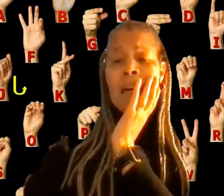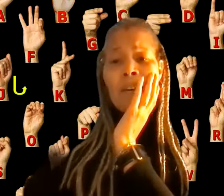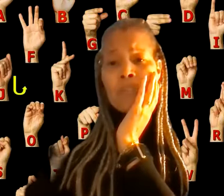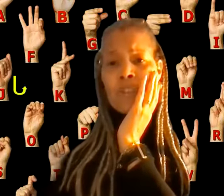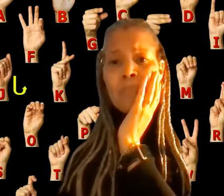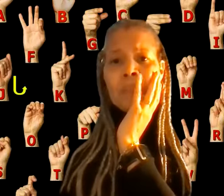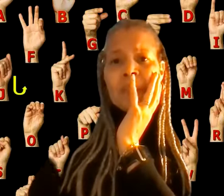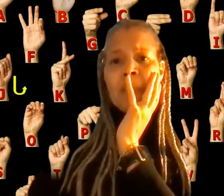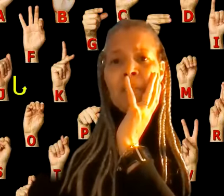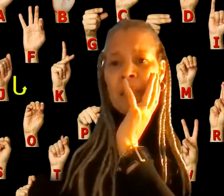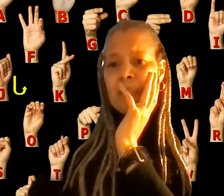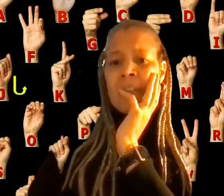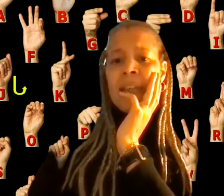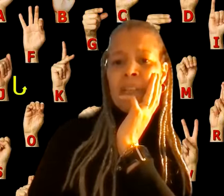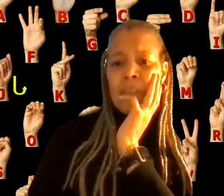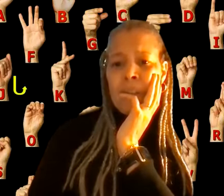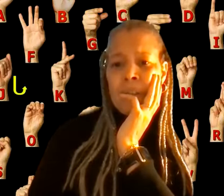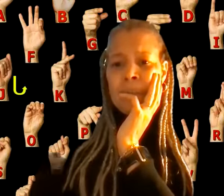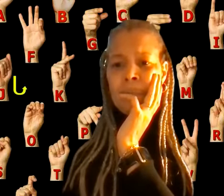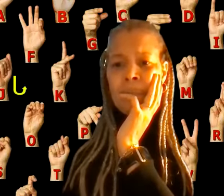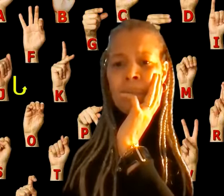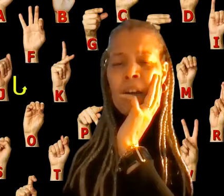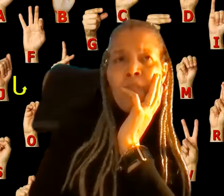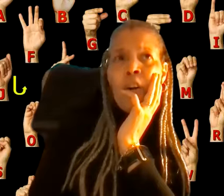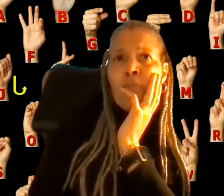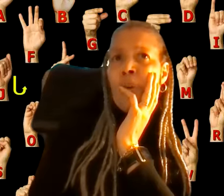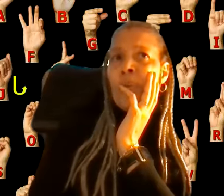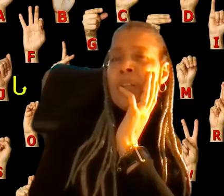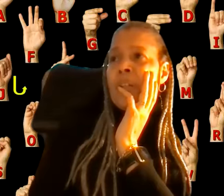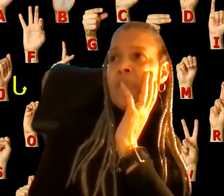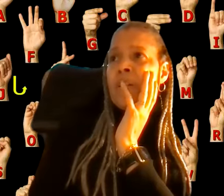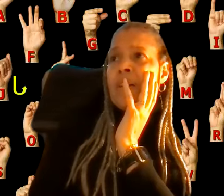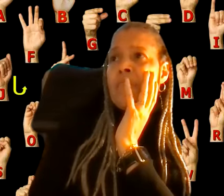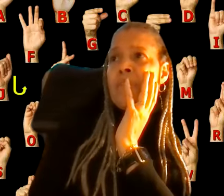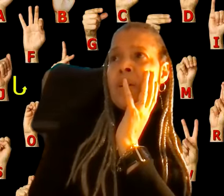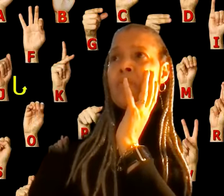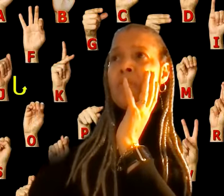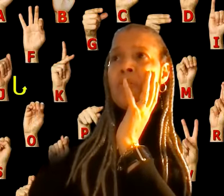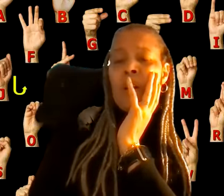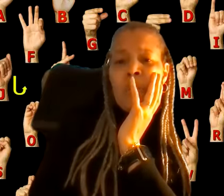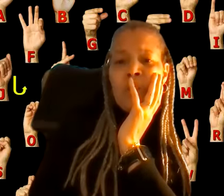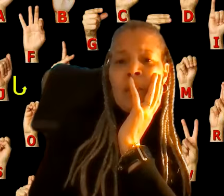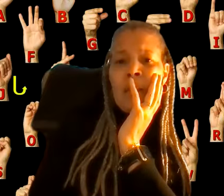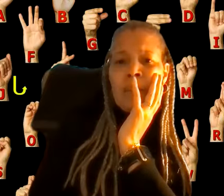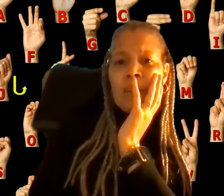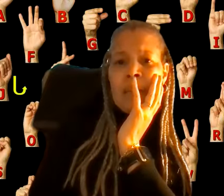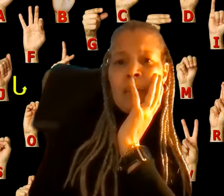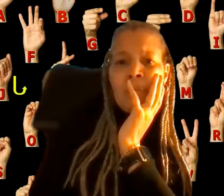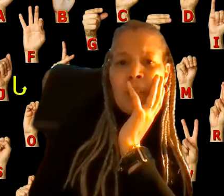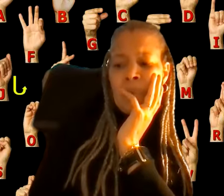houses are built in like days, um, not far from where we live. Um, we saw once they got the land and was able